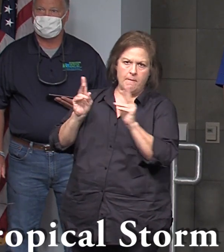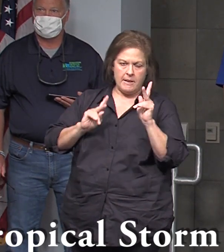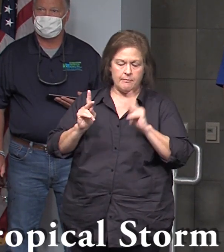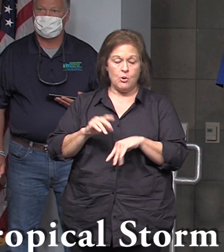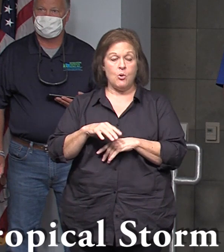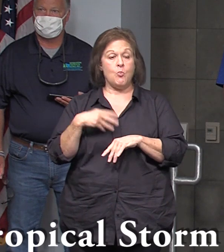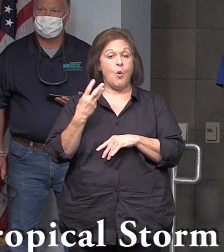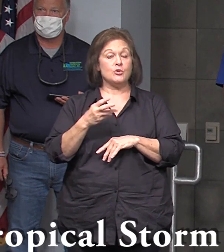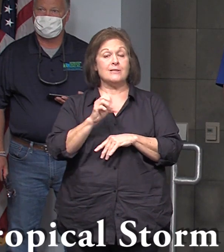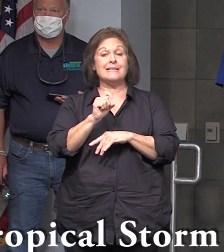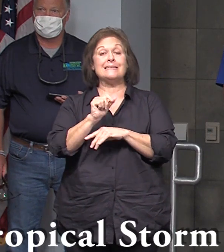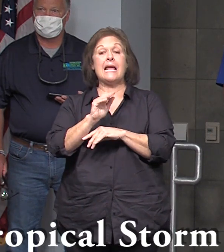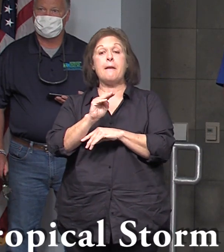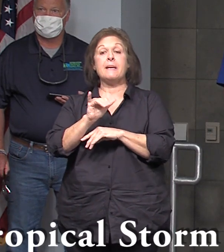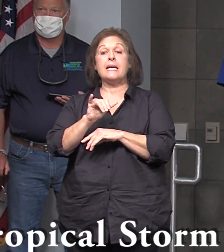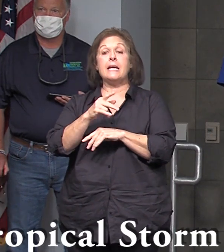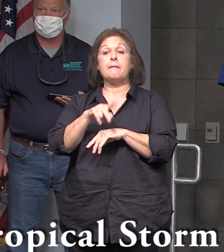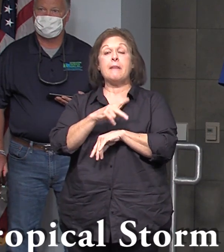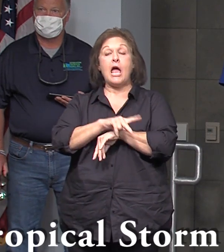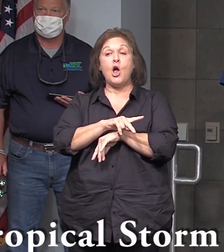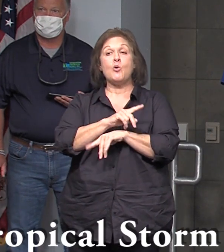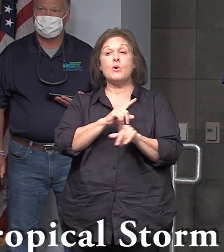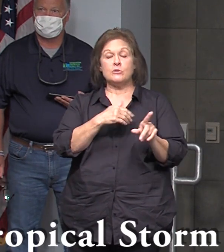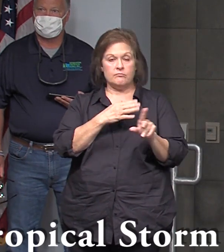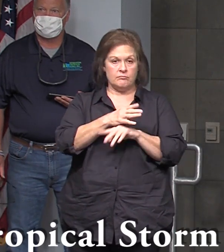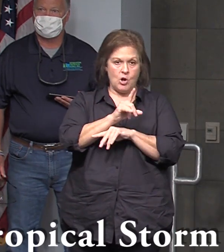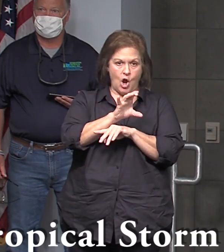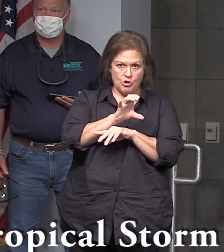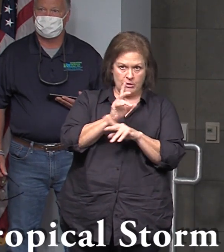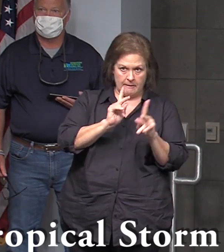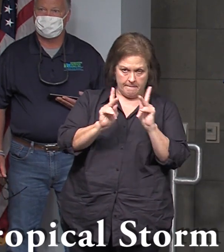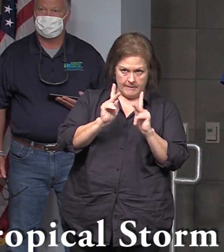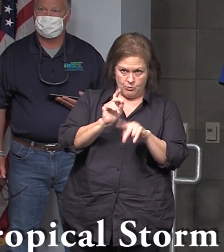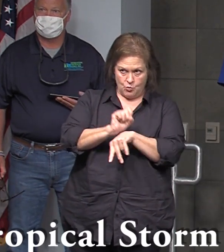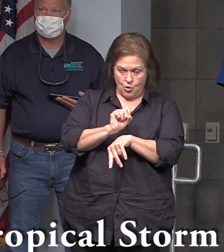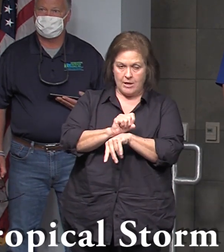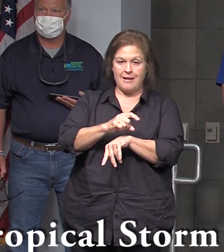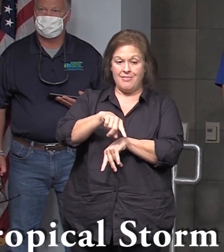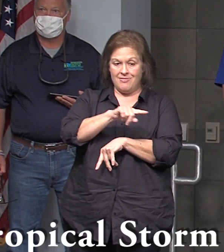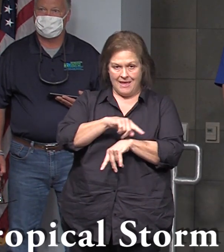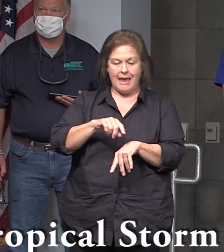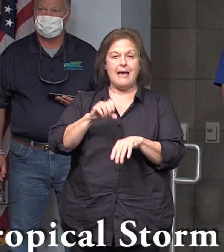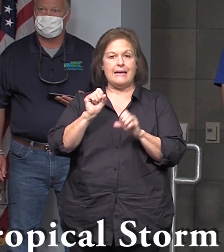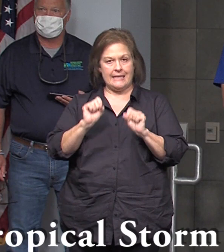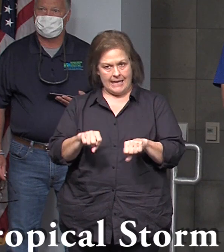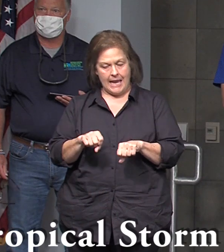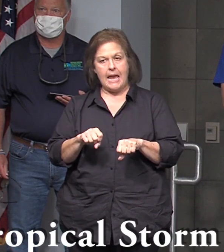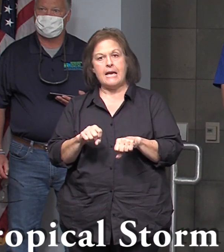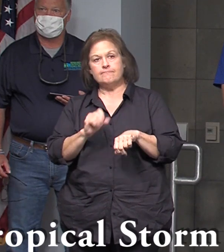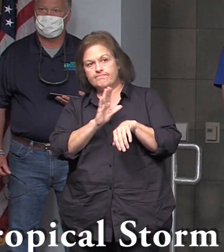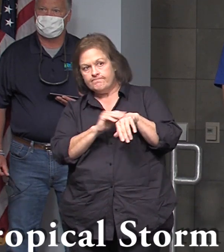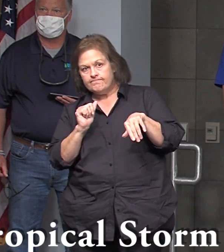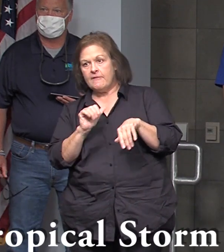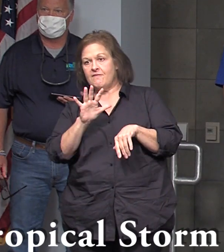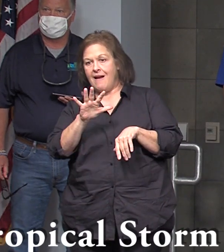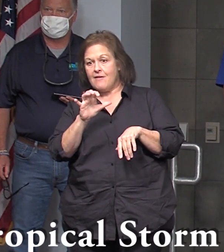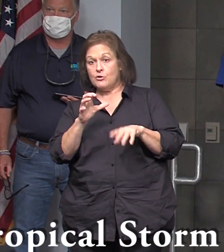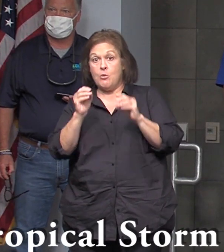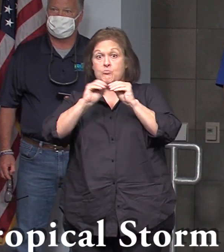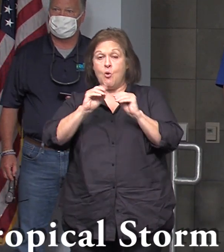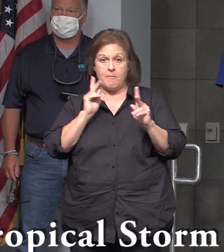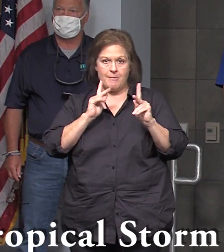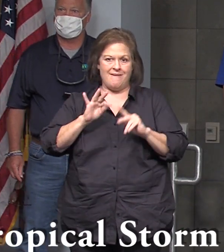St. Tammany will have at least 100 personnel on the floor. They will have the ability to draw back an additional 500.